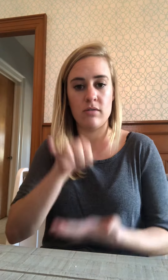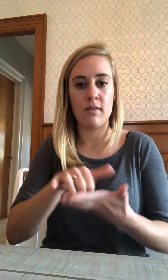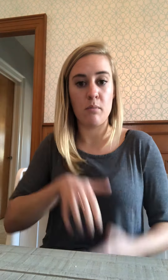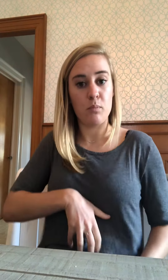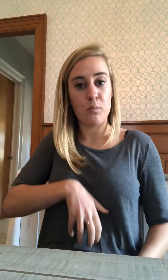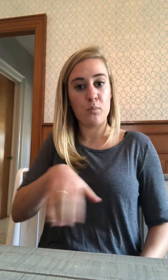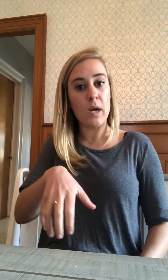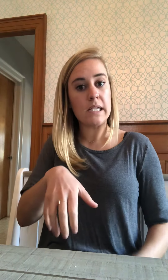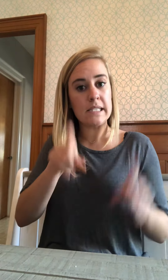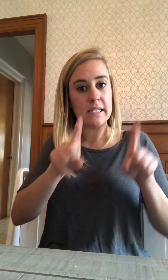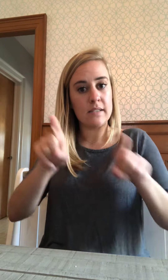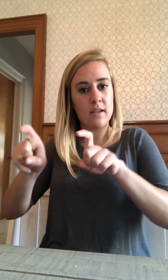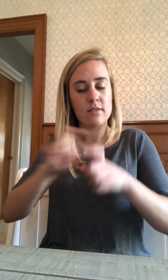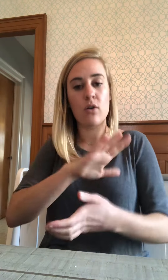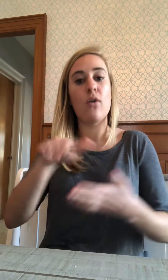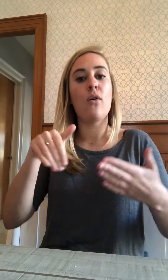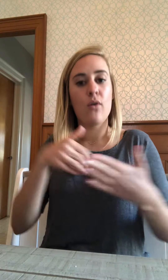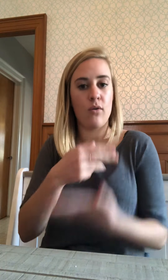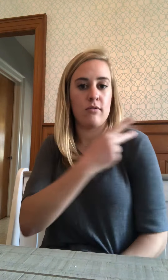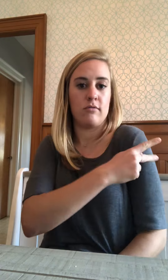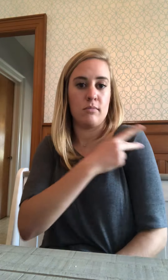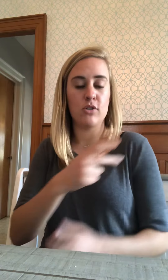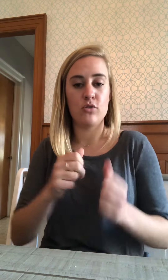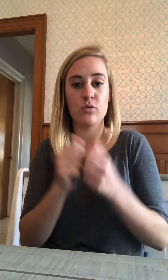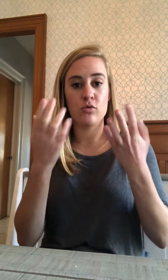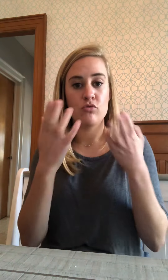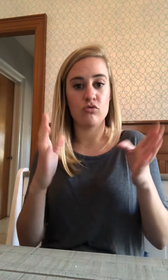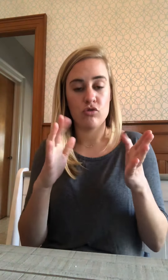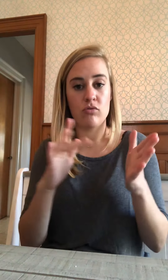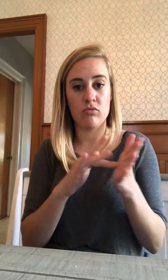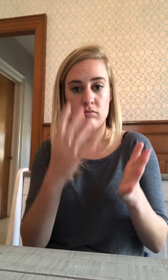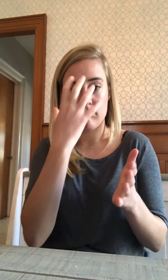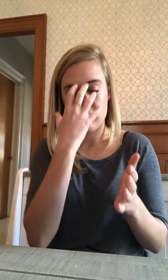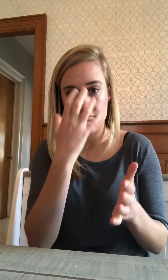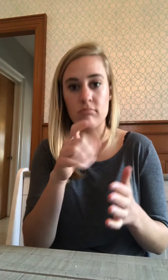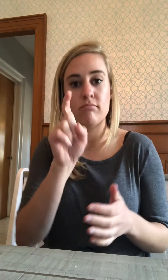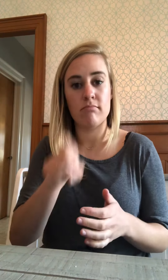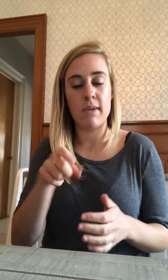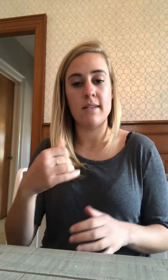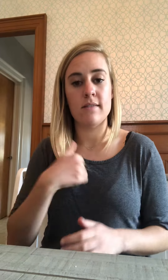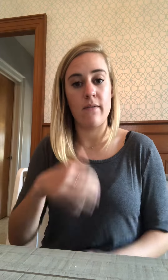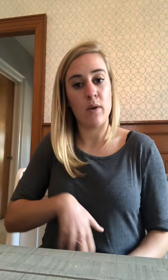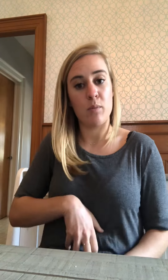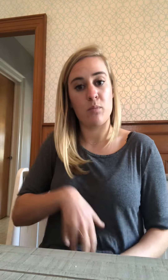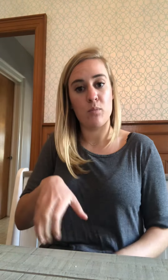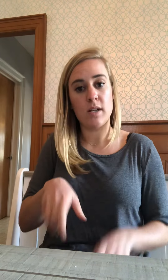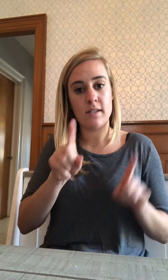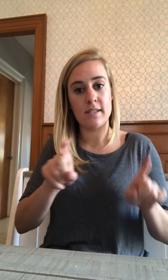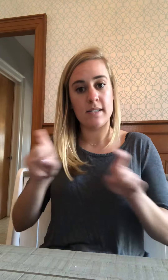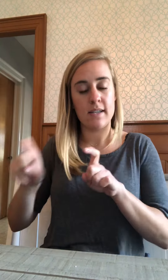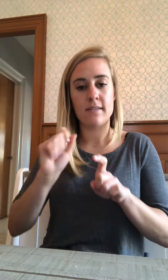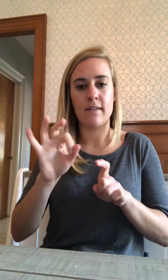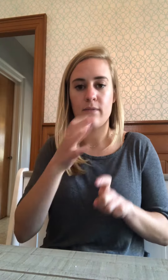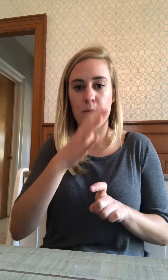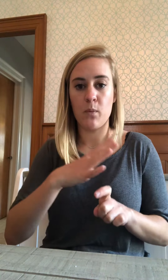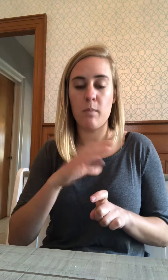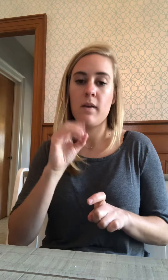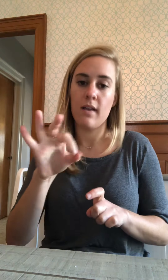All patients undergoing general anesthesia need to have a pregnancy test if they are women of childbearing age or potentially